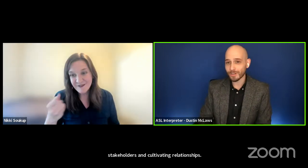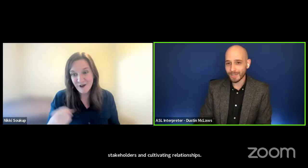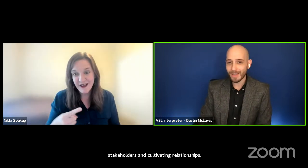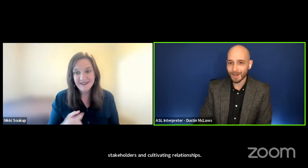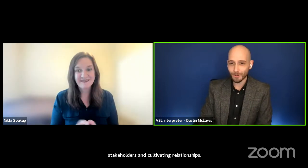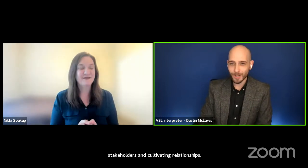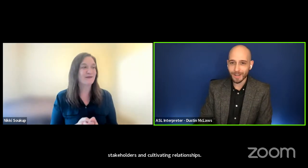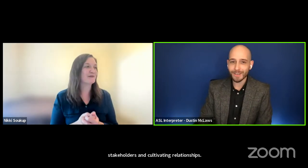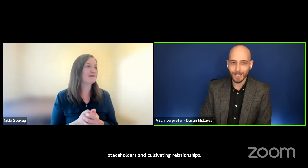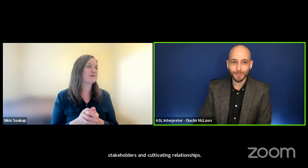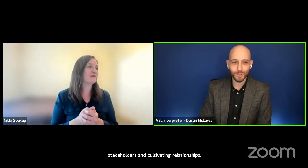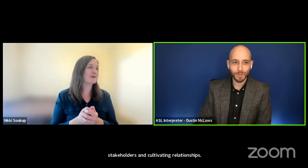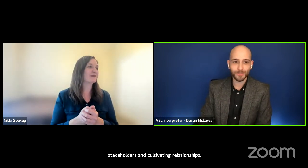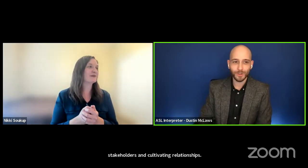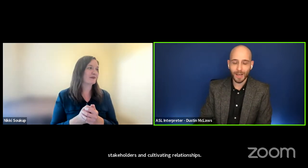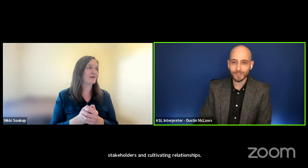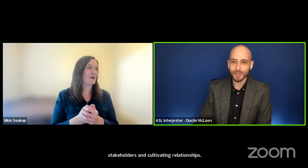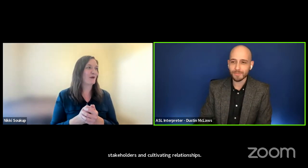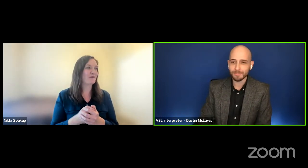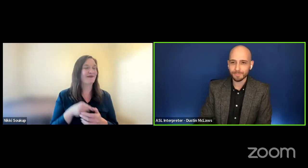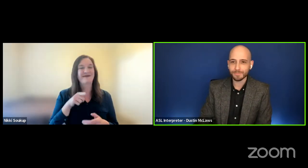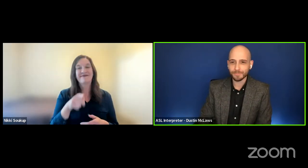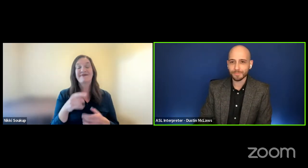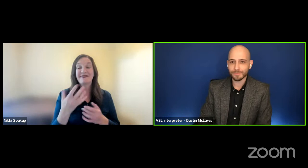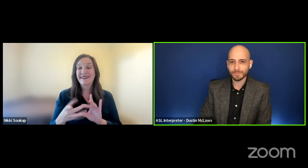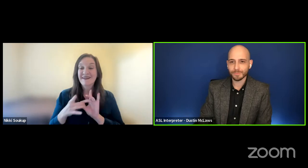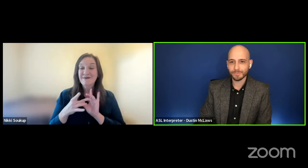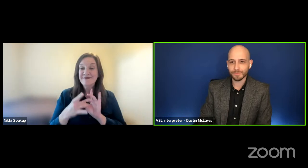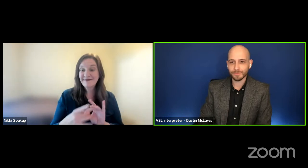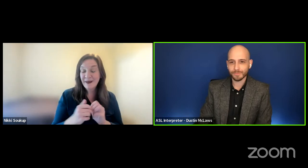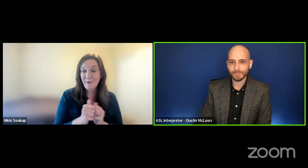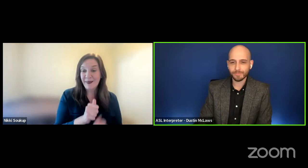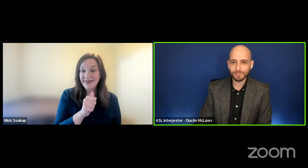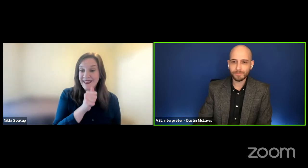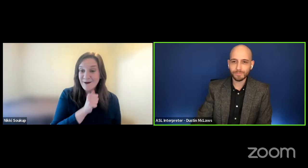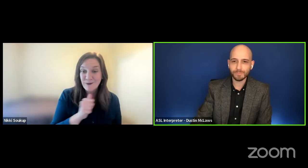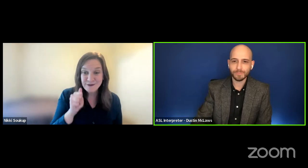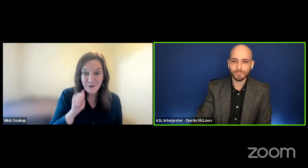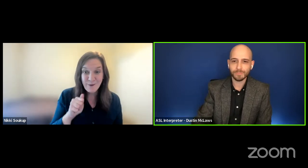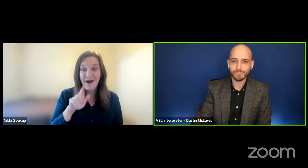expect more in that arena. Thank you so much for asking.